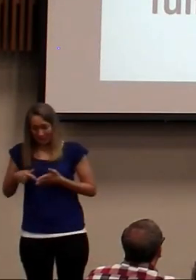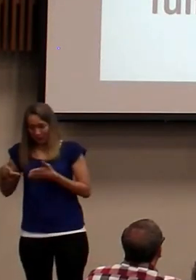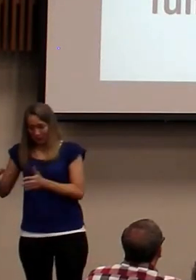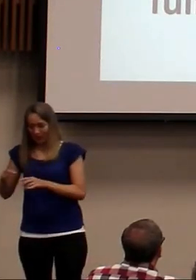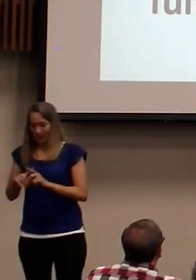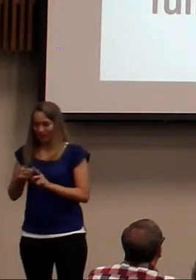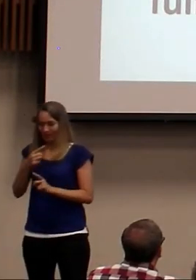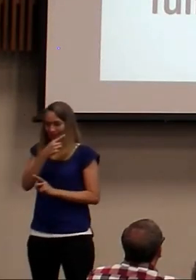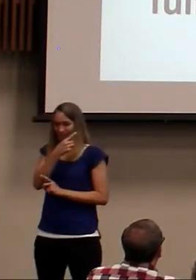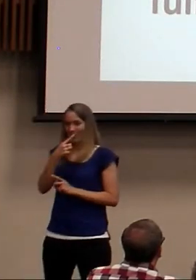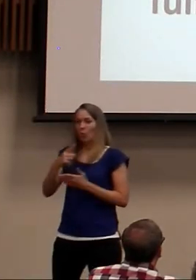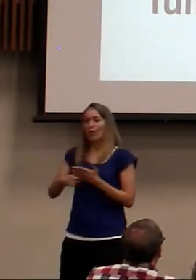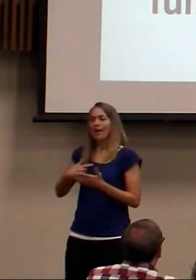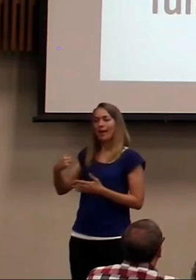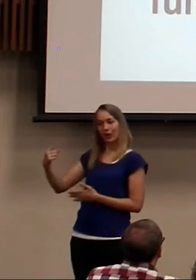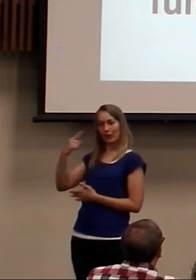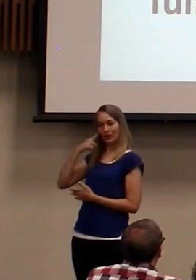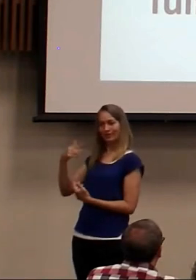man barely in his 20s.